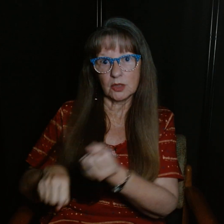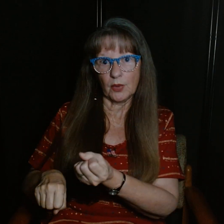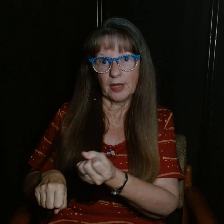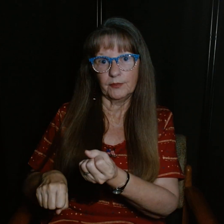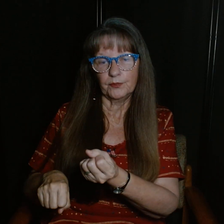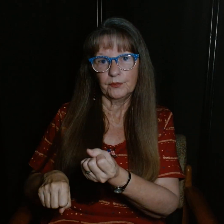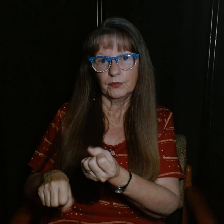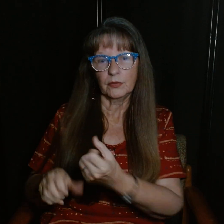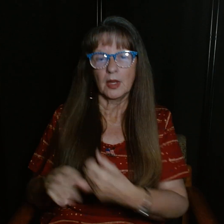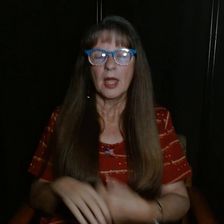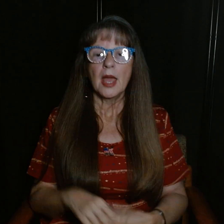way.